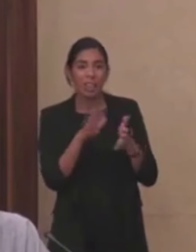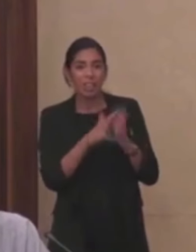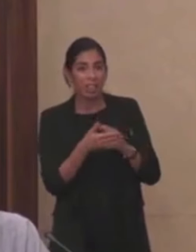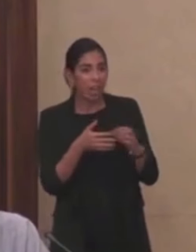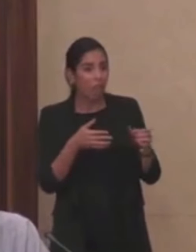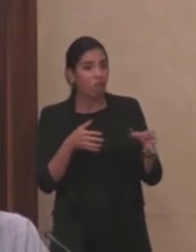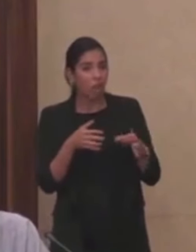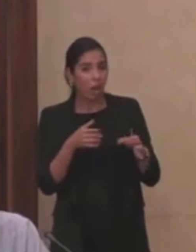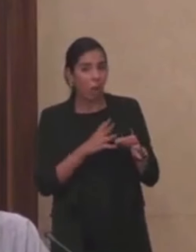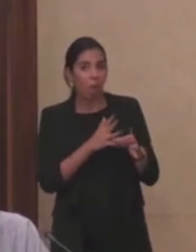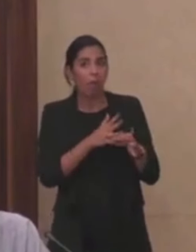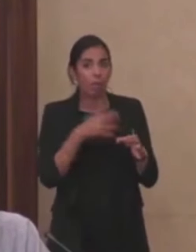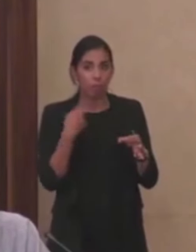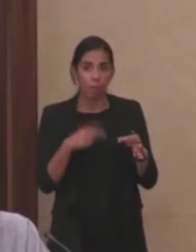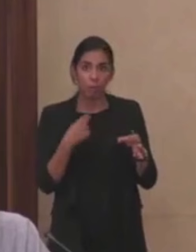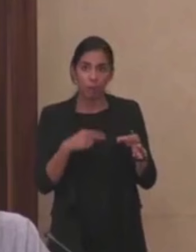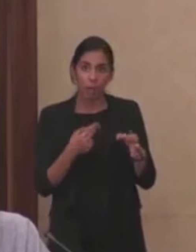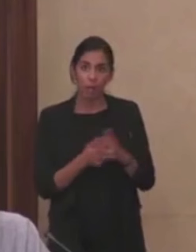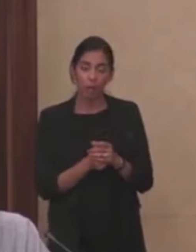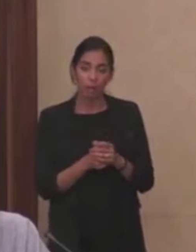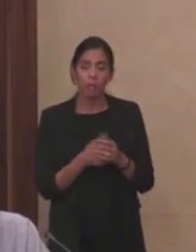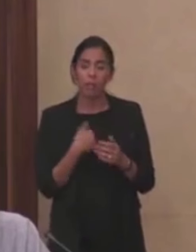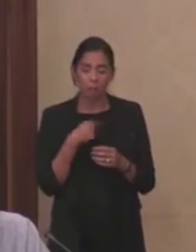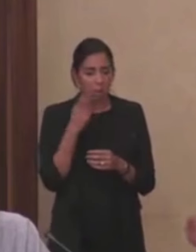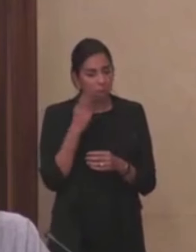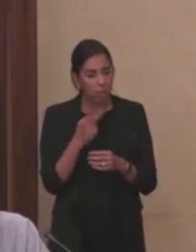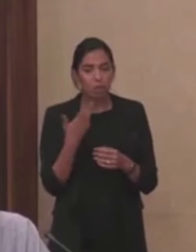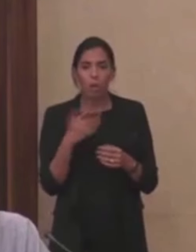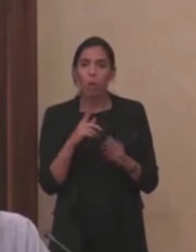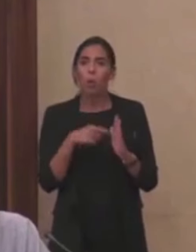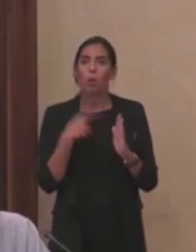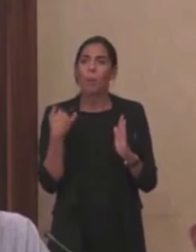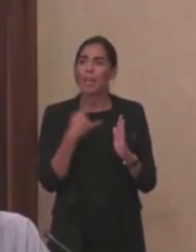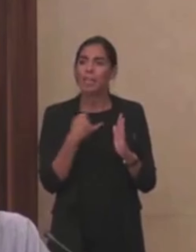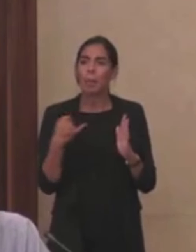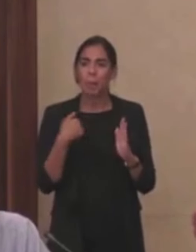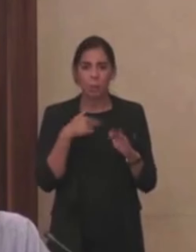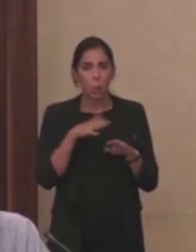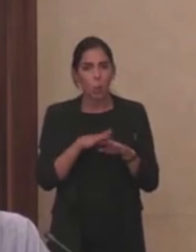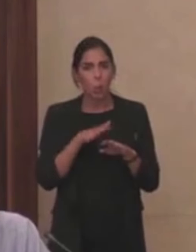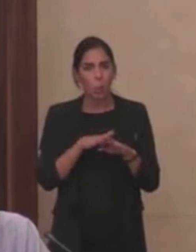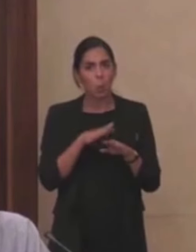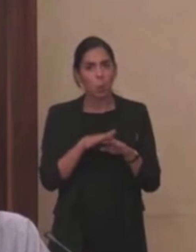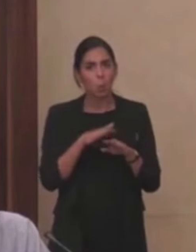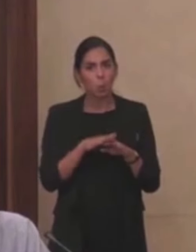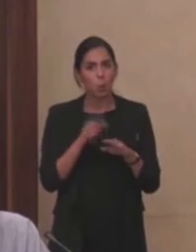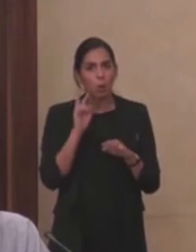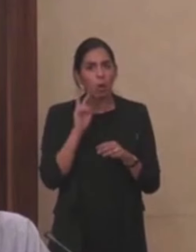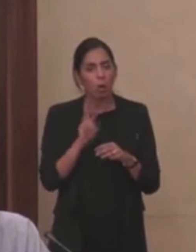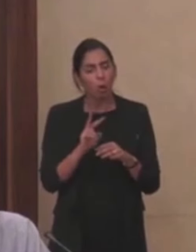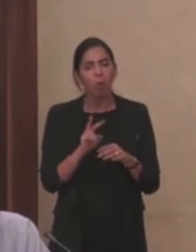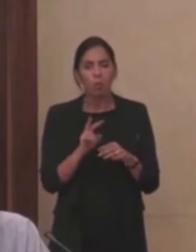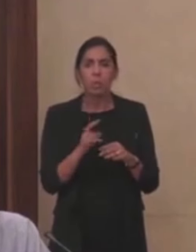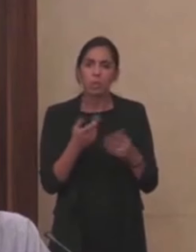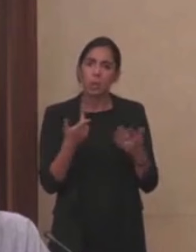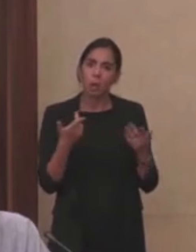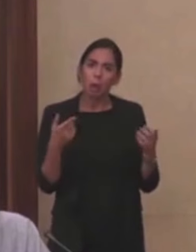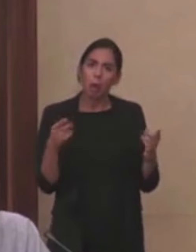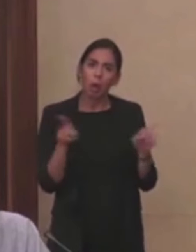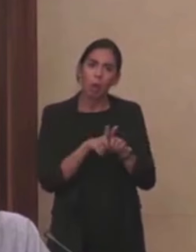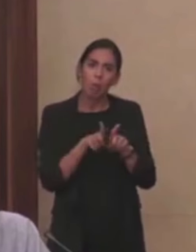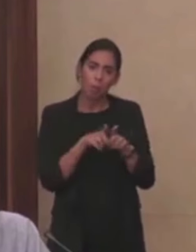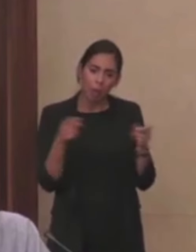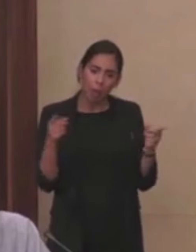it, and in the past month and a half, I've noticed that it